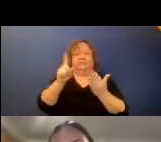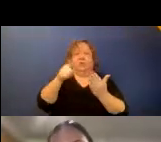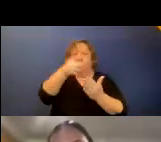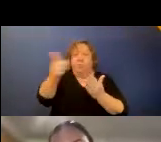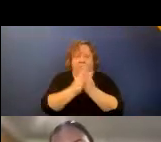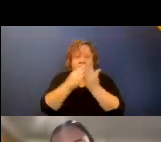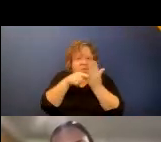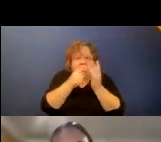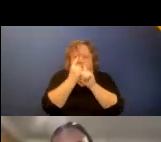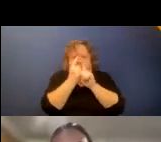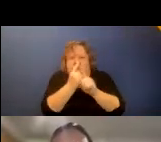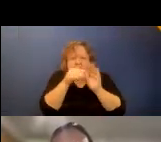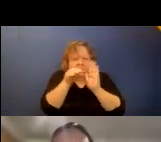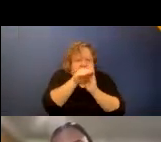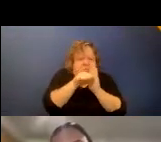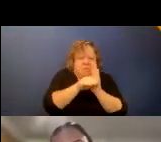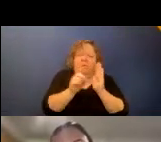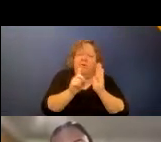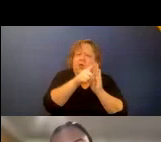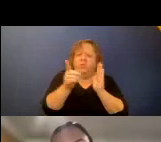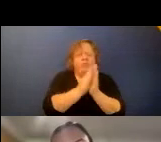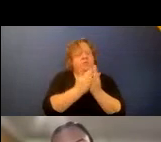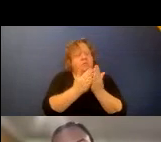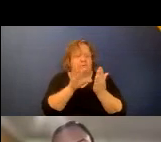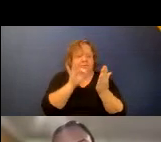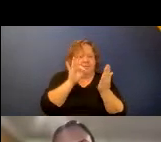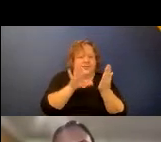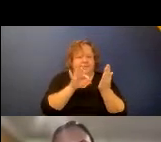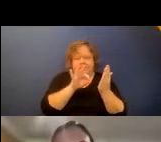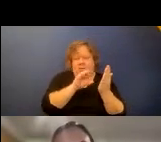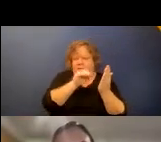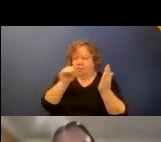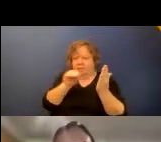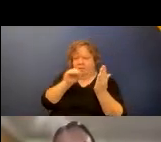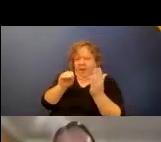us shape the content. So the Global Practice Lab will be comprised of